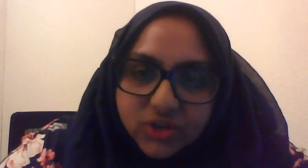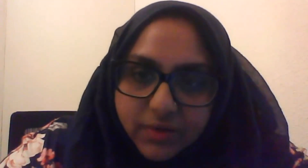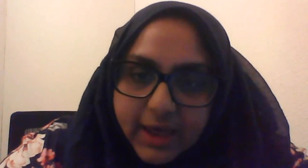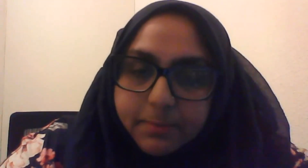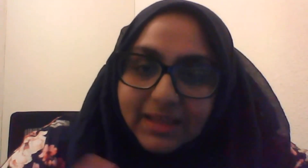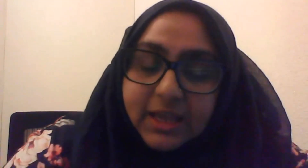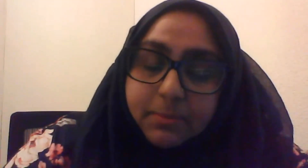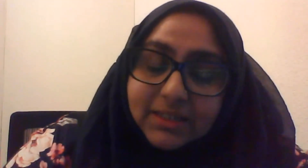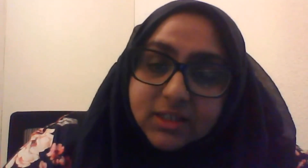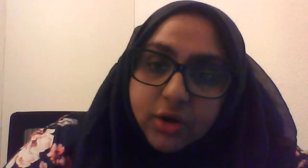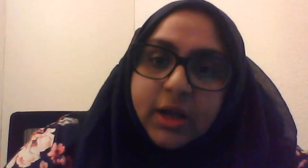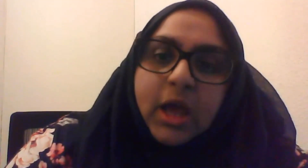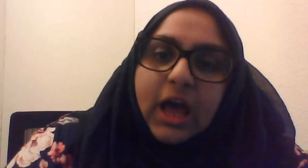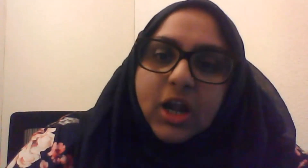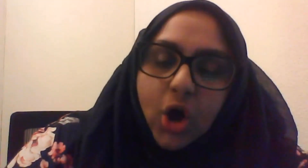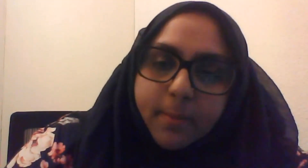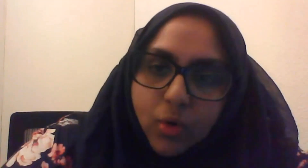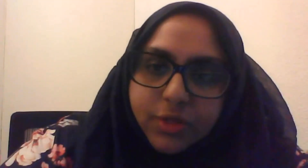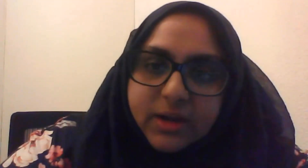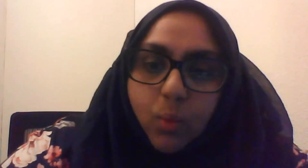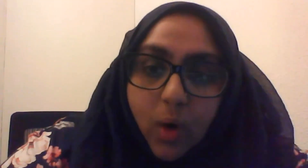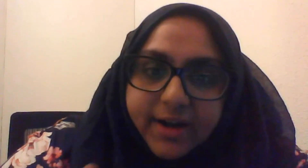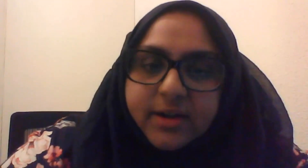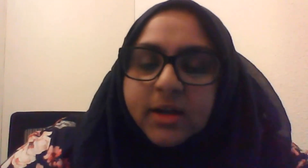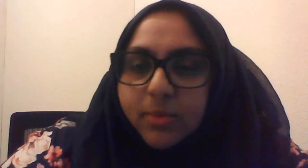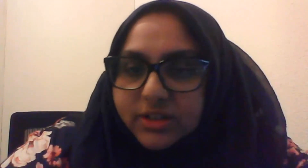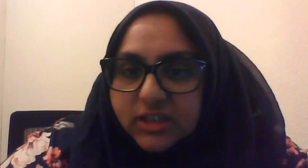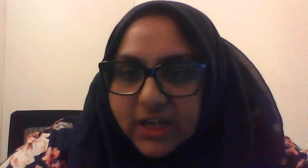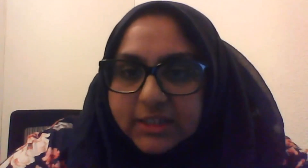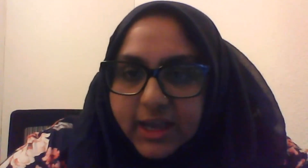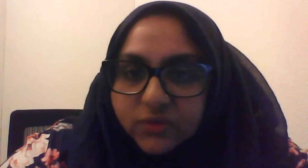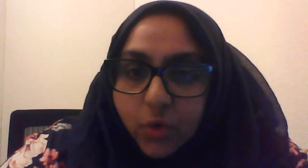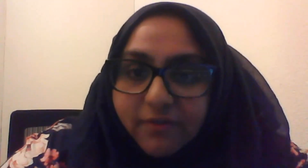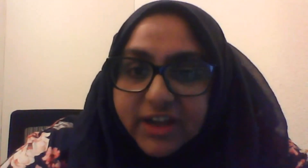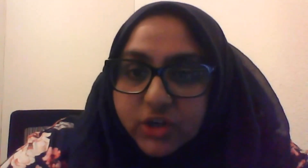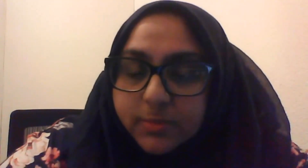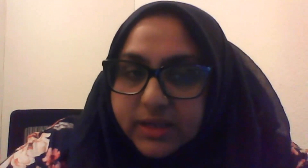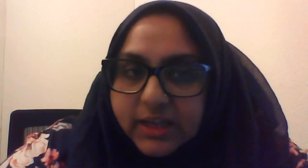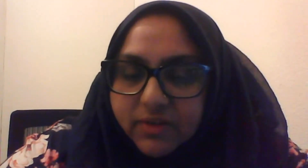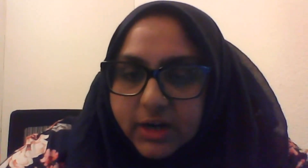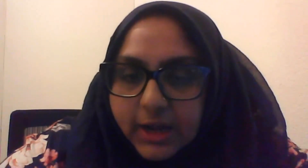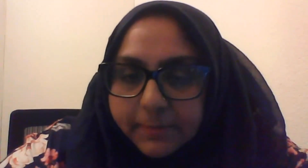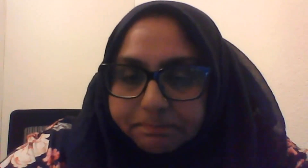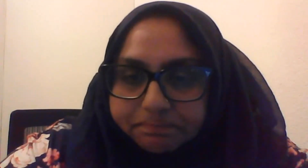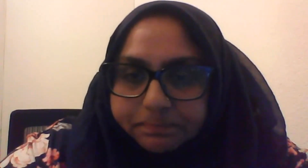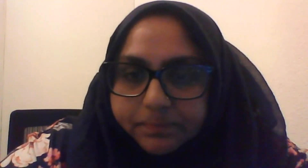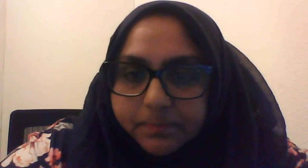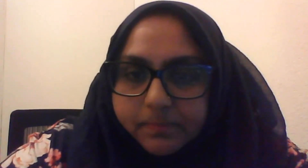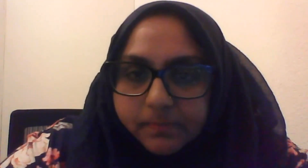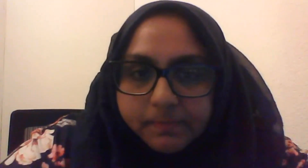on that. It bases it on a lot more than one positive test case for a venue to be given an alert. Can I just